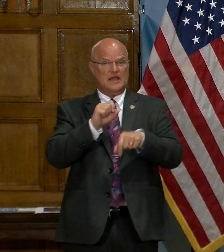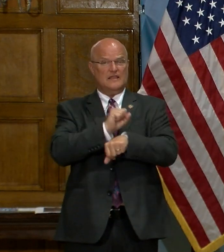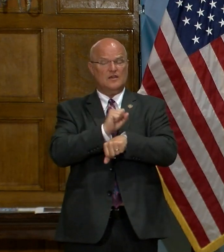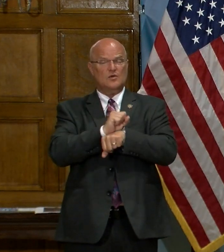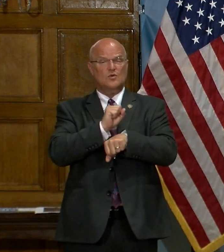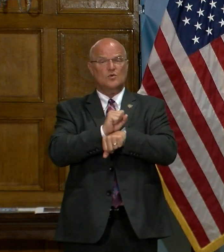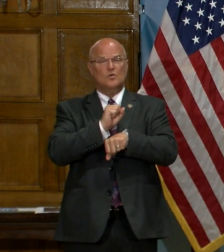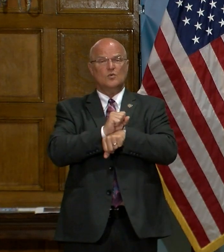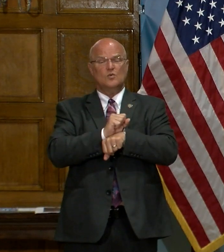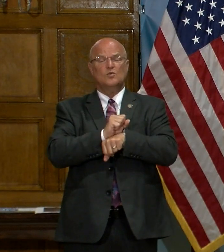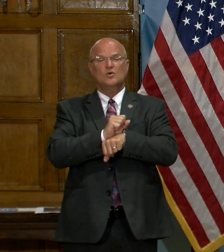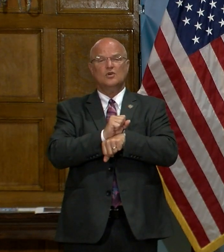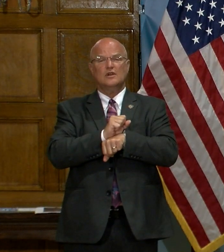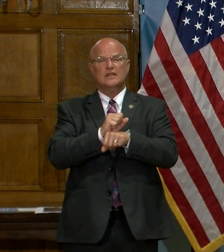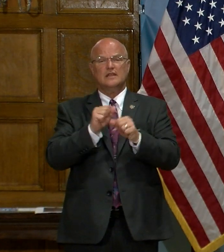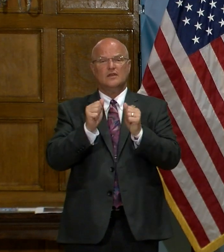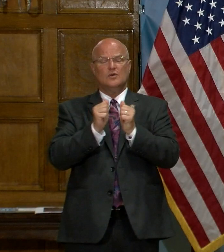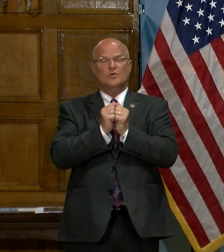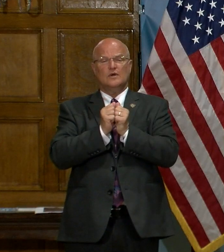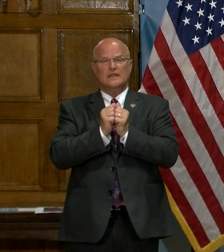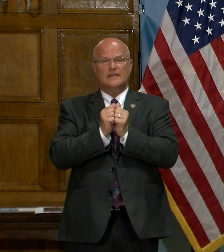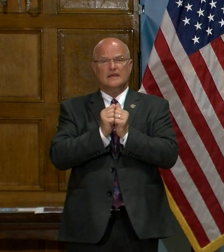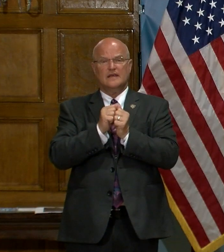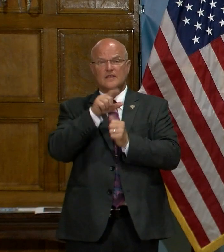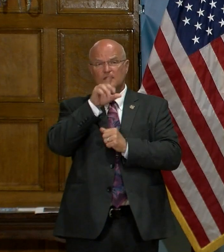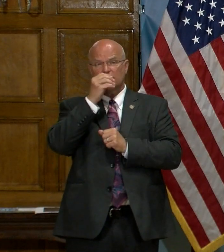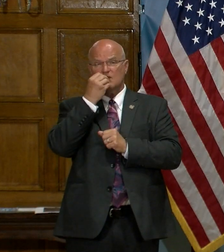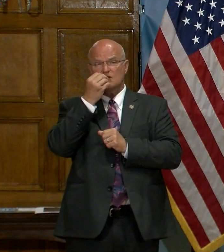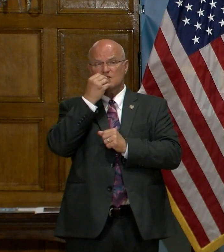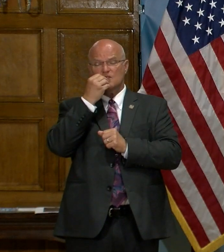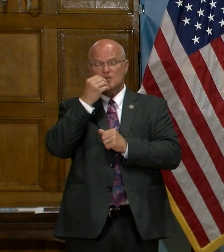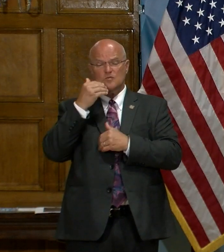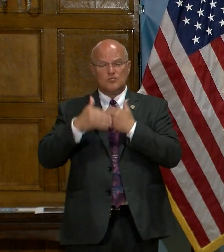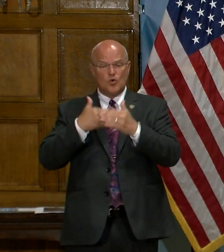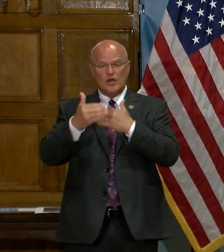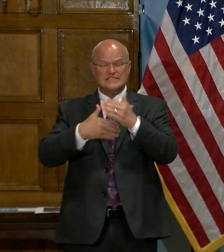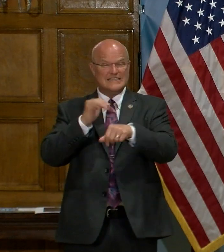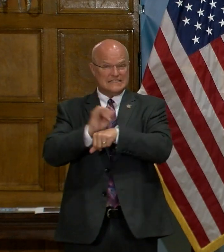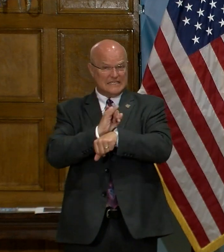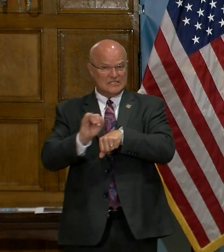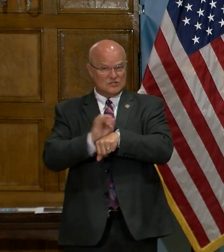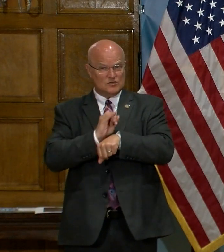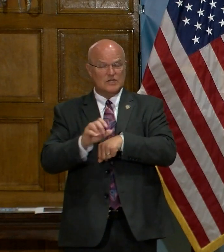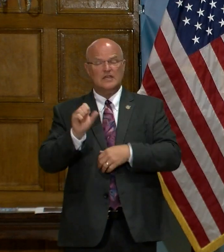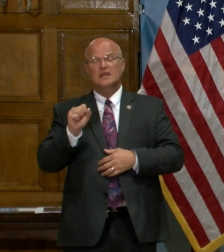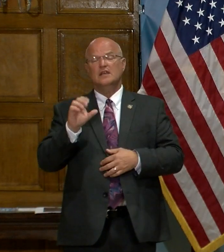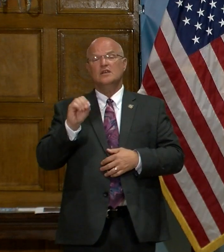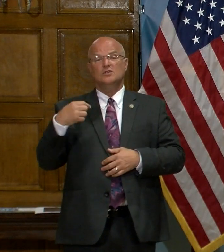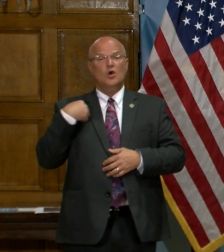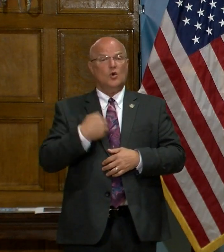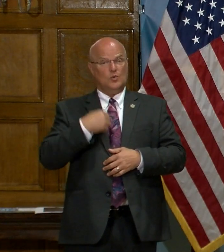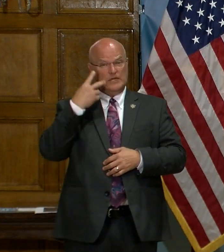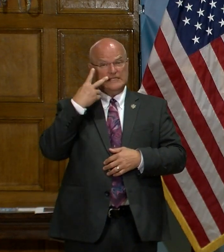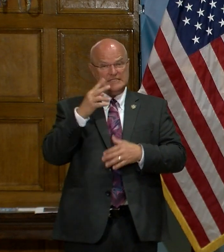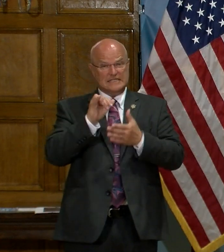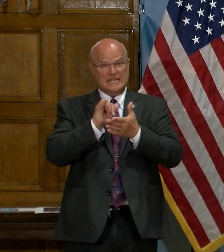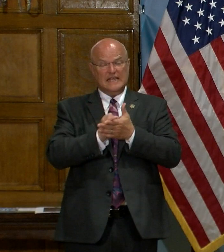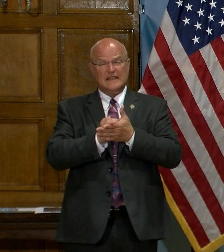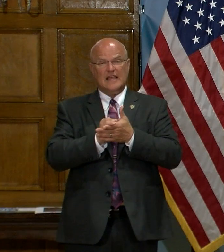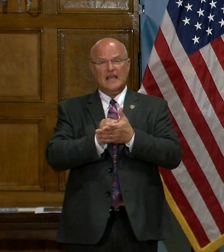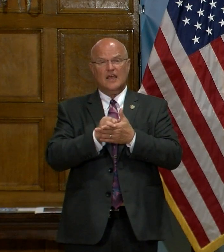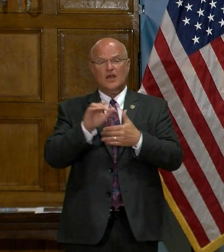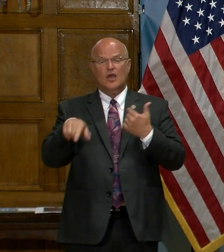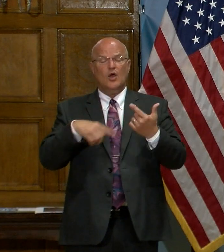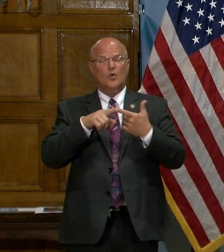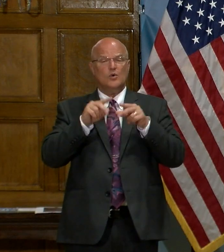are employed in the food processing industry, and so we see that.